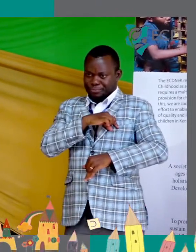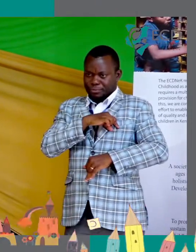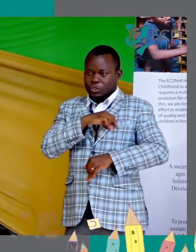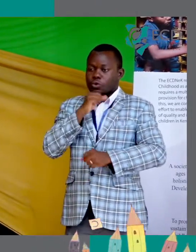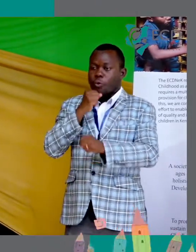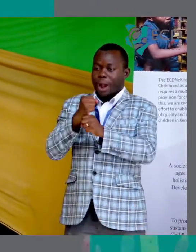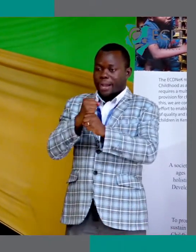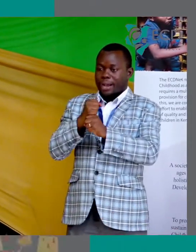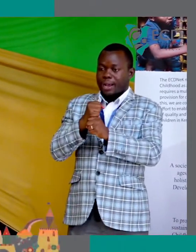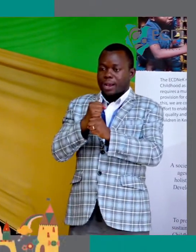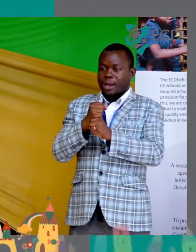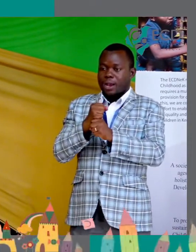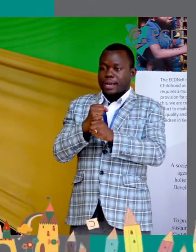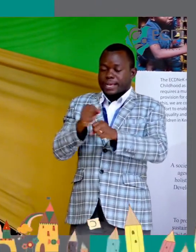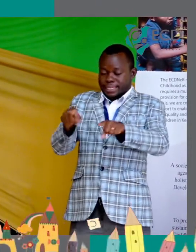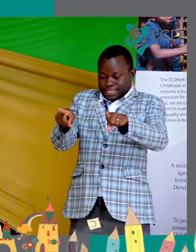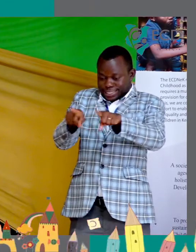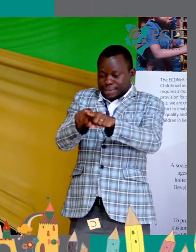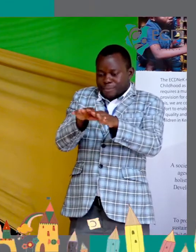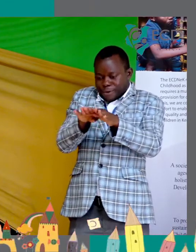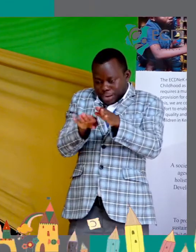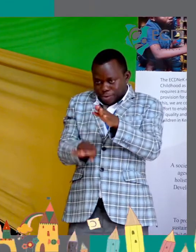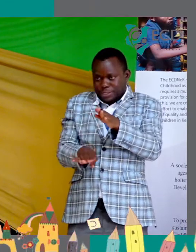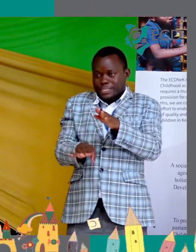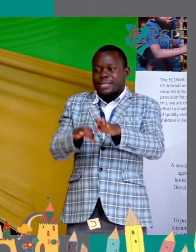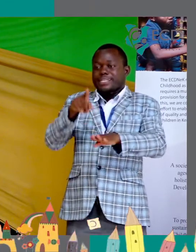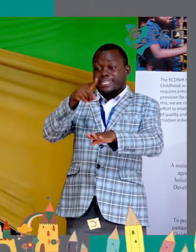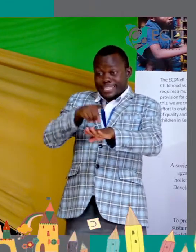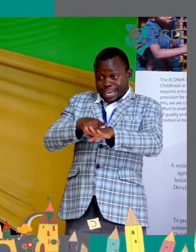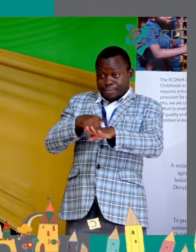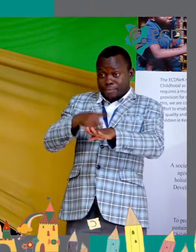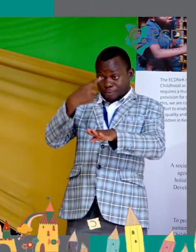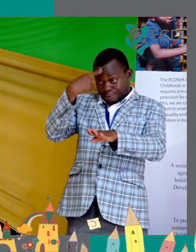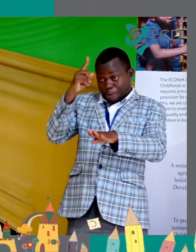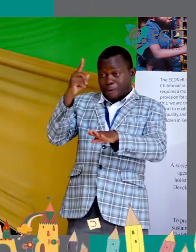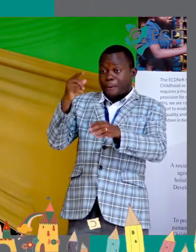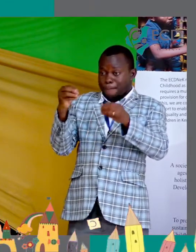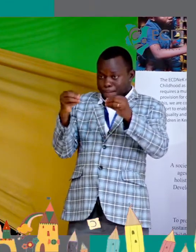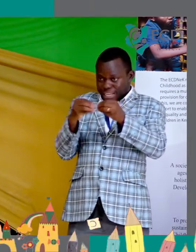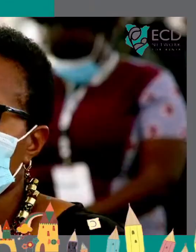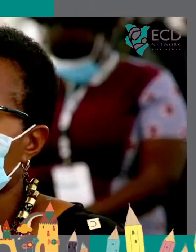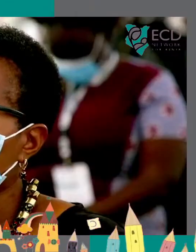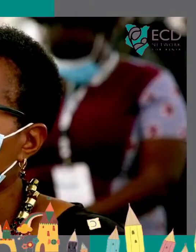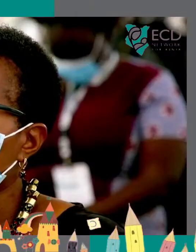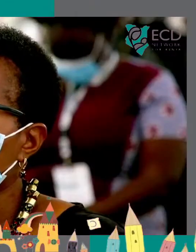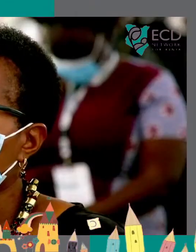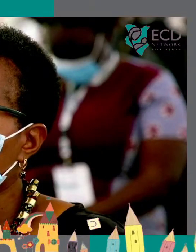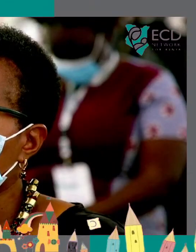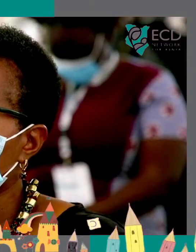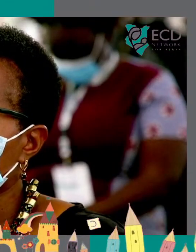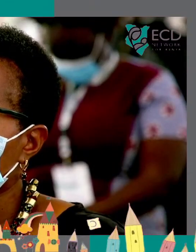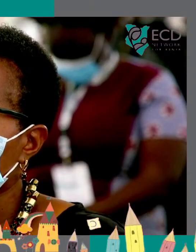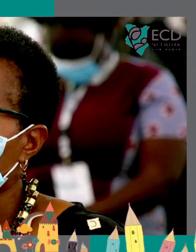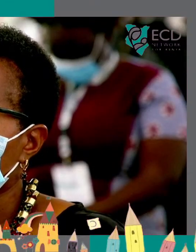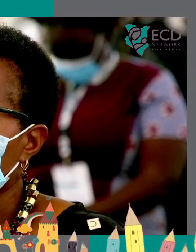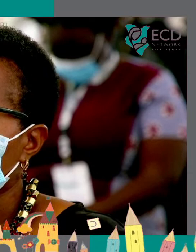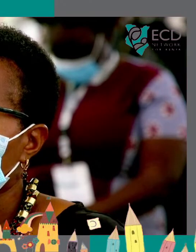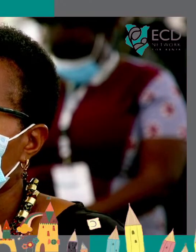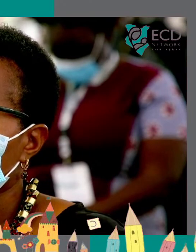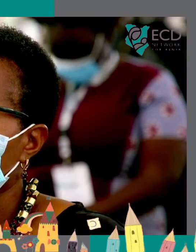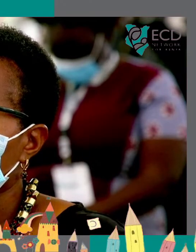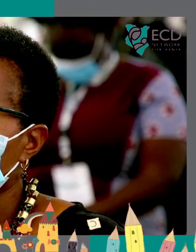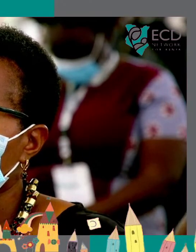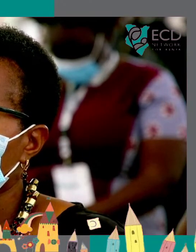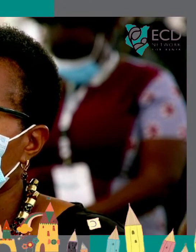CHVs was reduced. Contact time was reduced. Look at the context of CHV work. They visit a